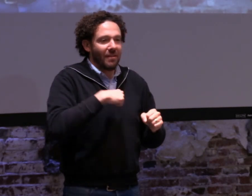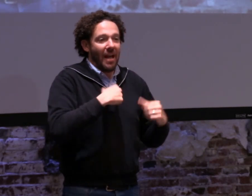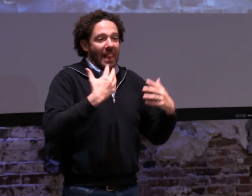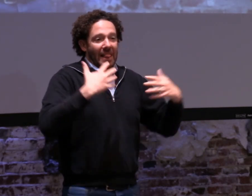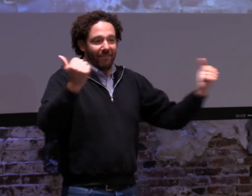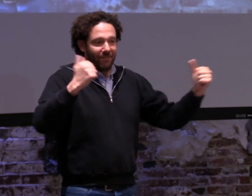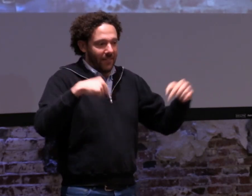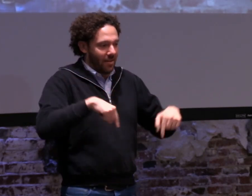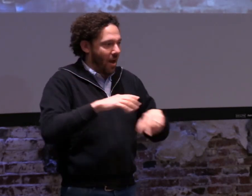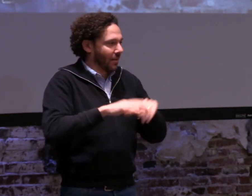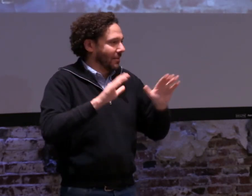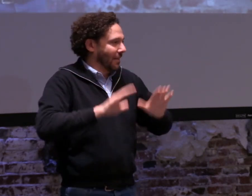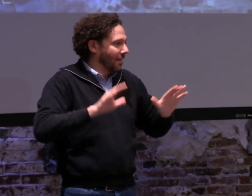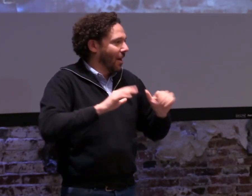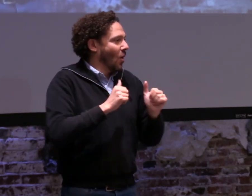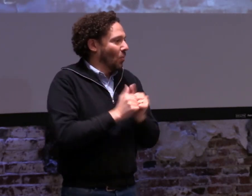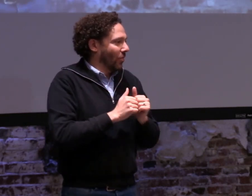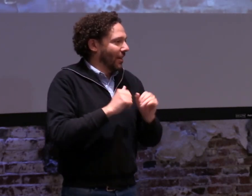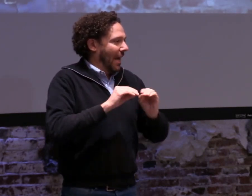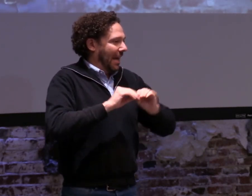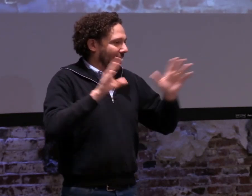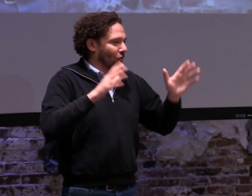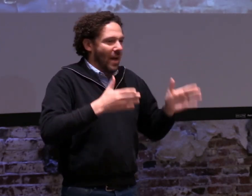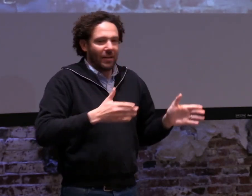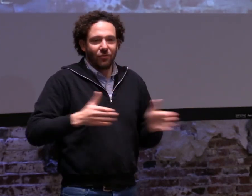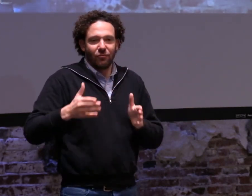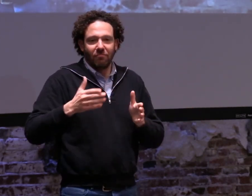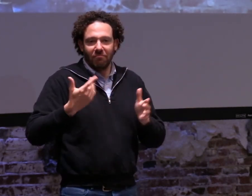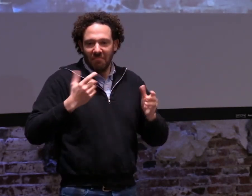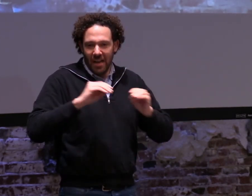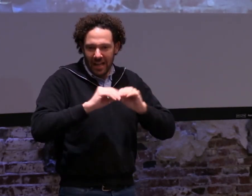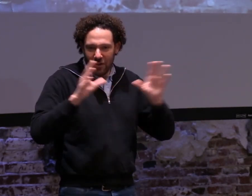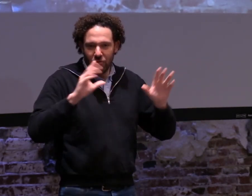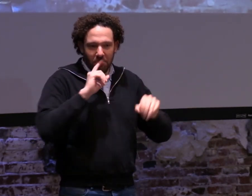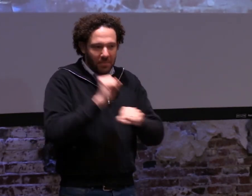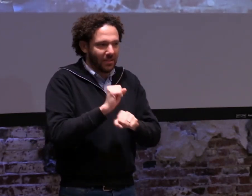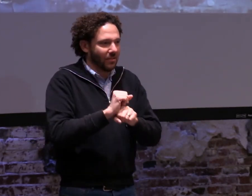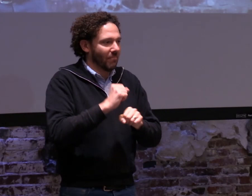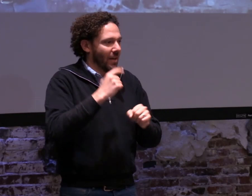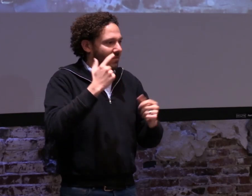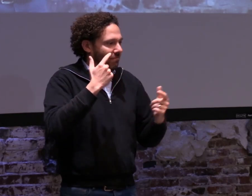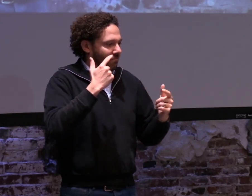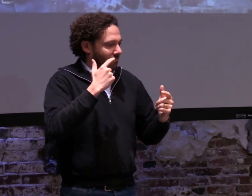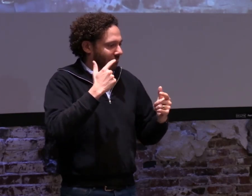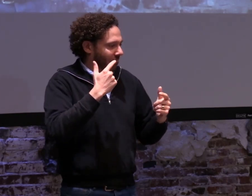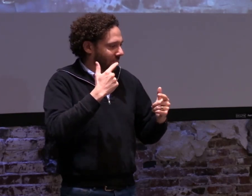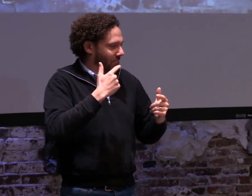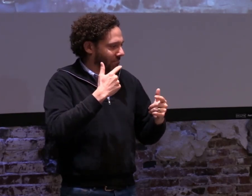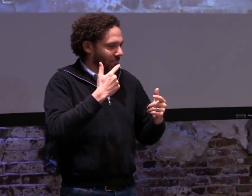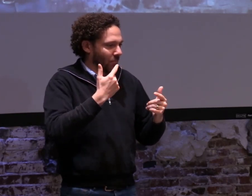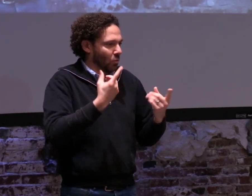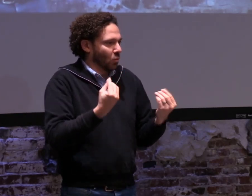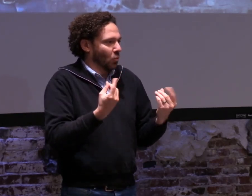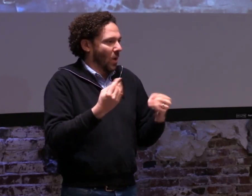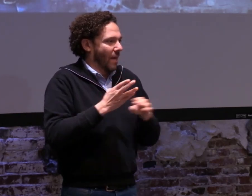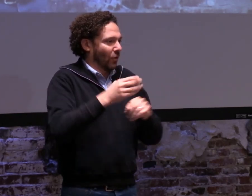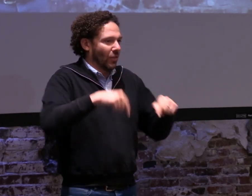design with the purpose of having clear information before we leave, in terms of how we can actually put this plan into